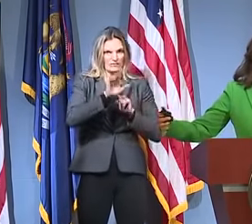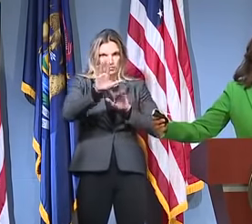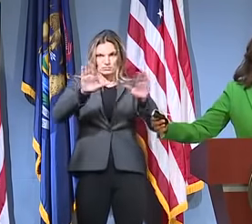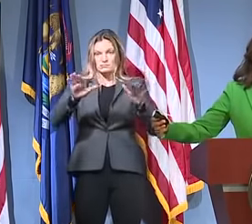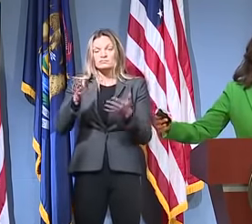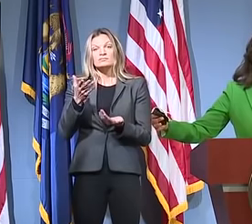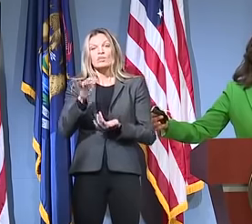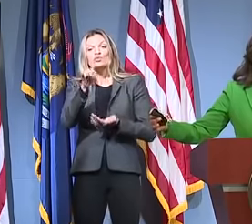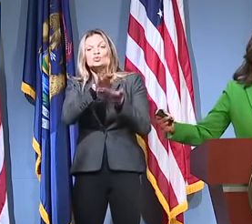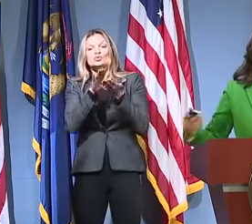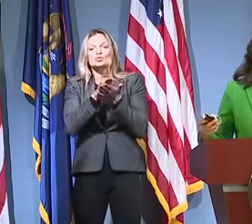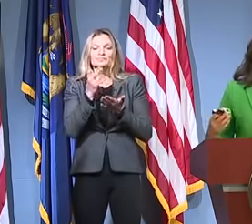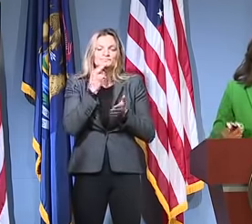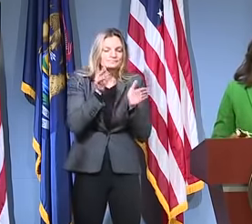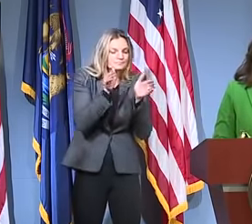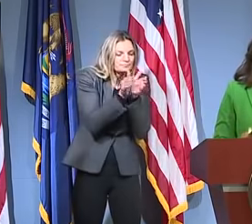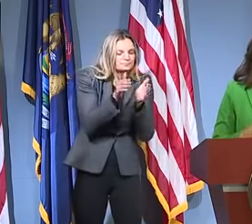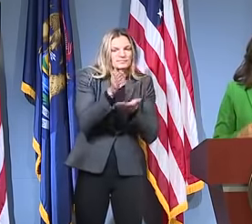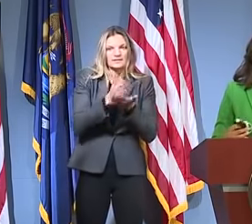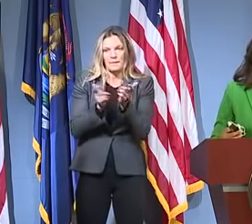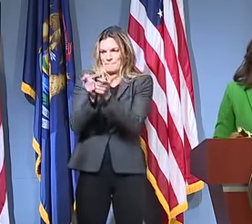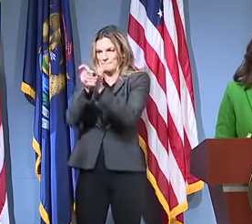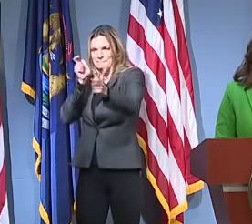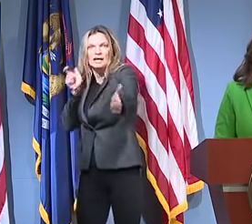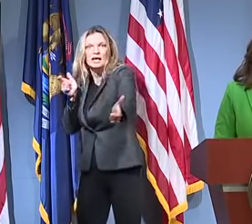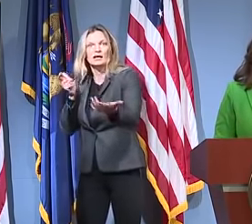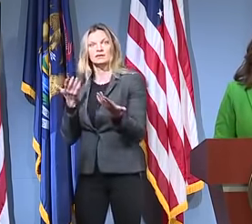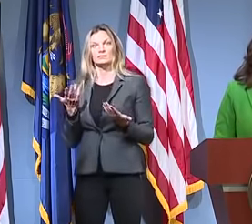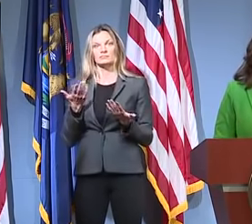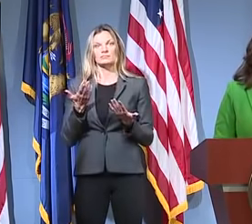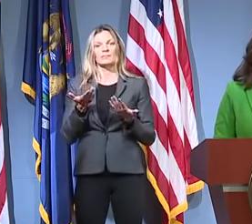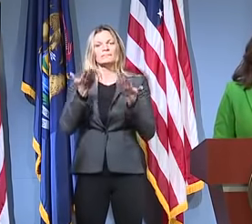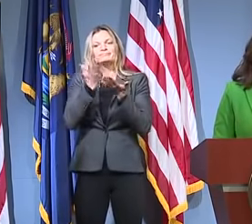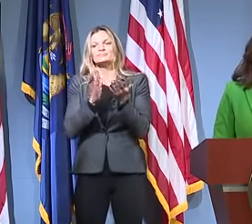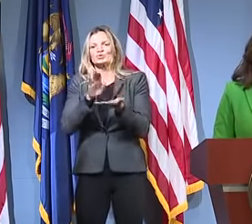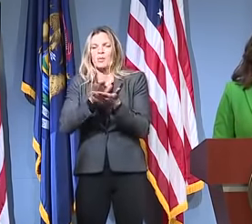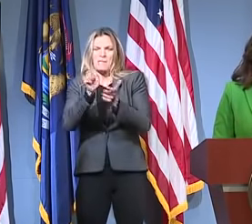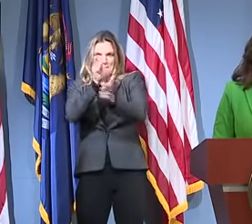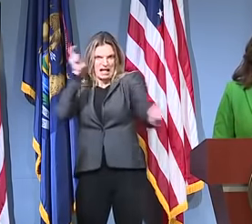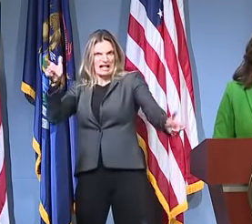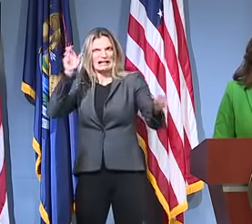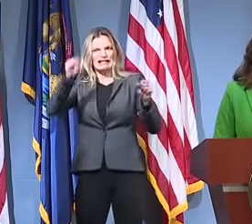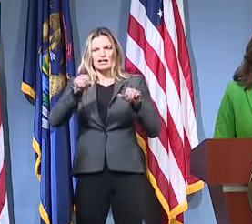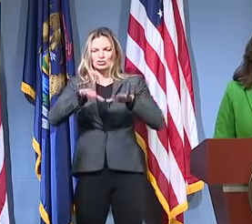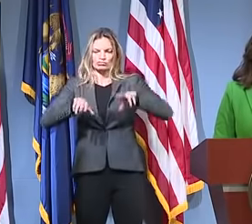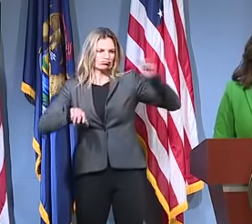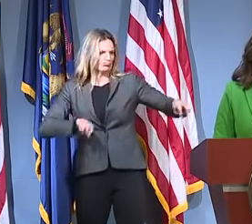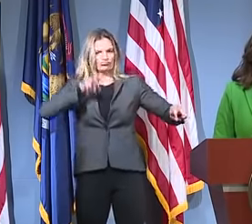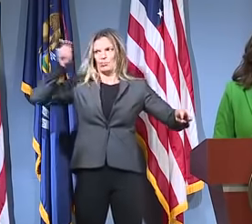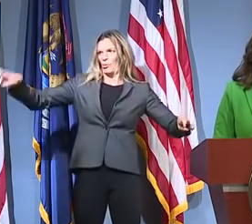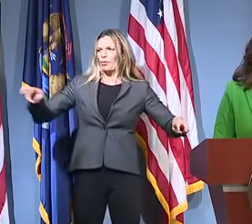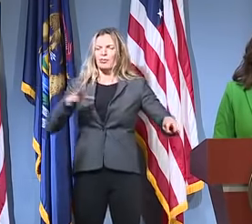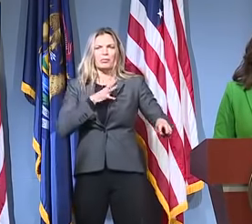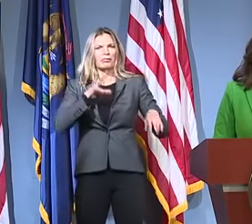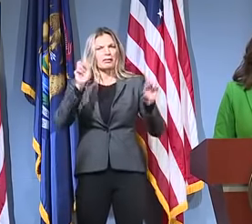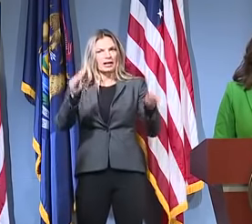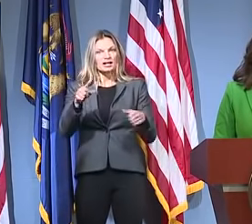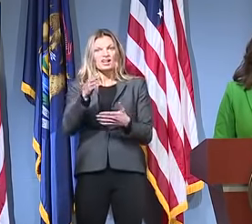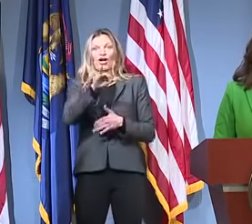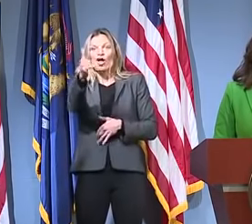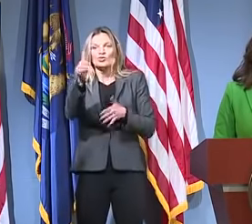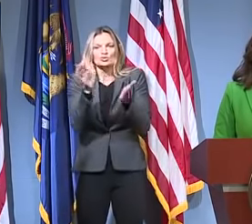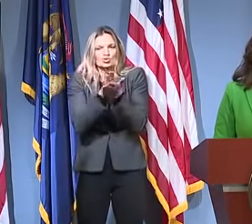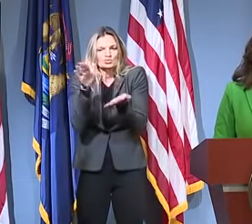bigger footprint where they are in an easier position of spacing kids out. Others have a built-in system that is